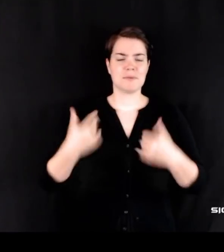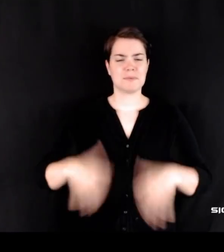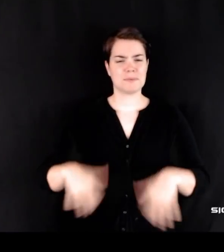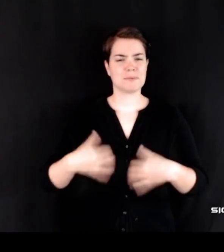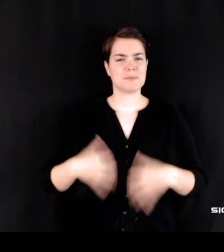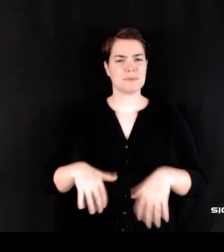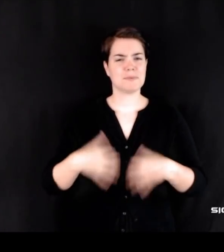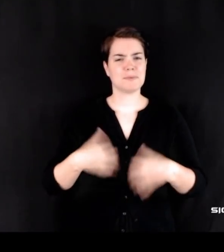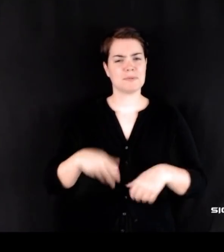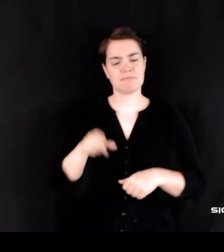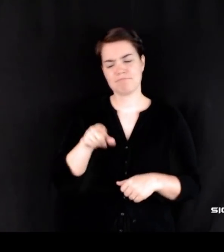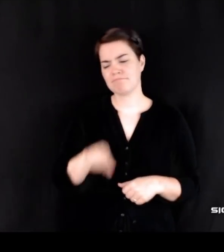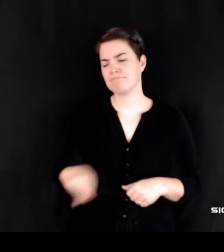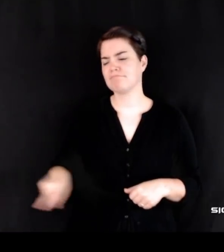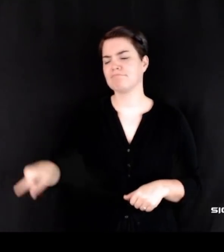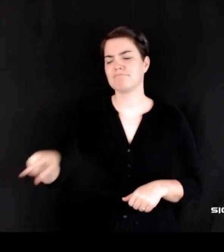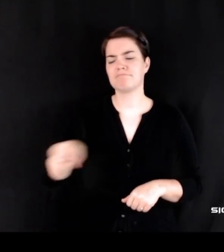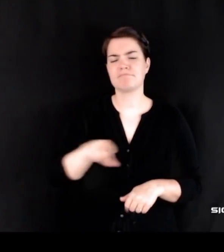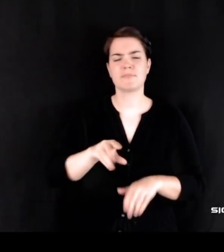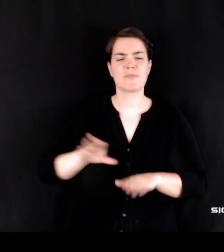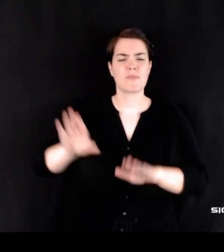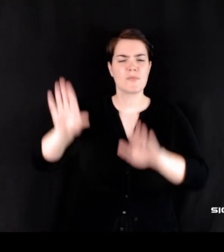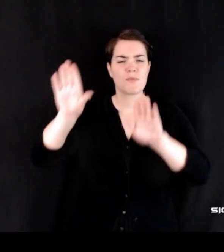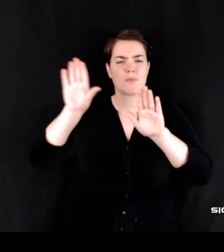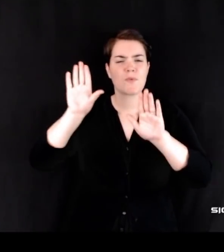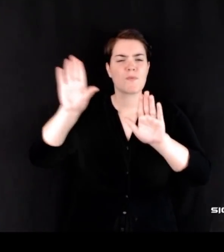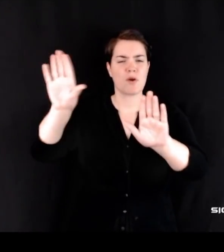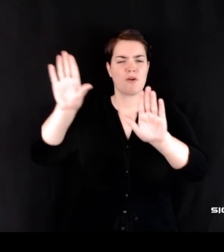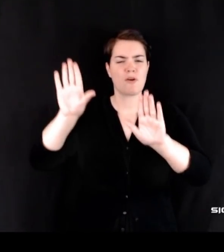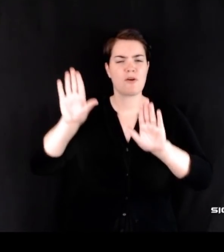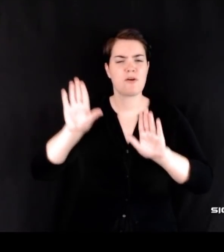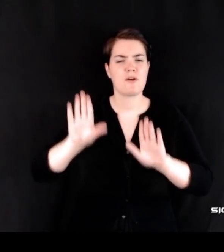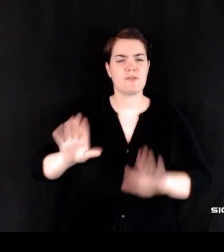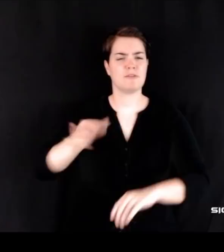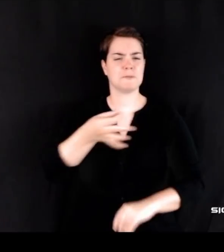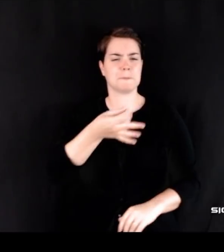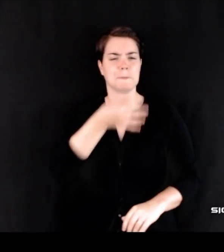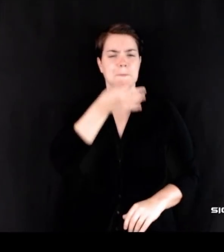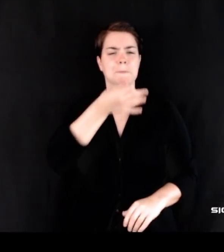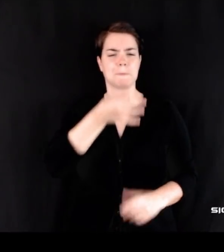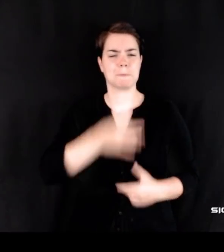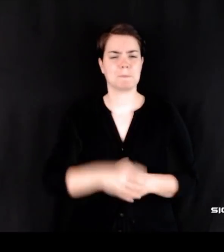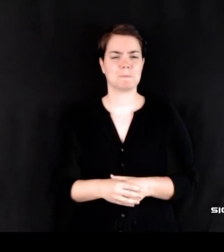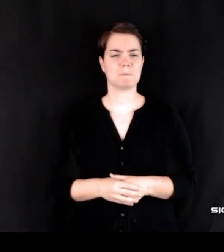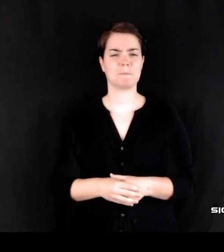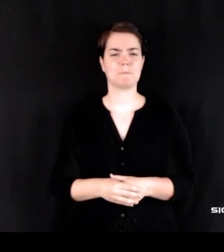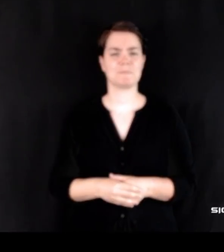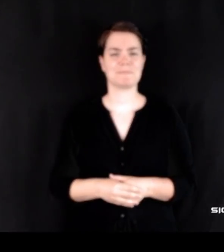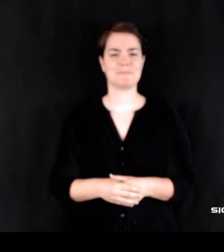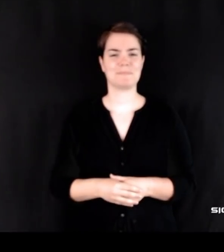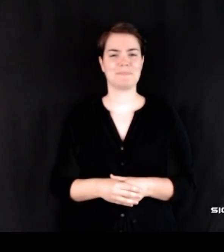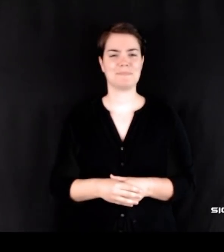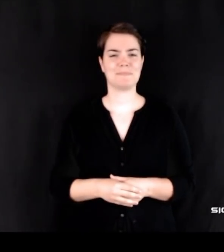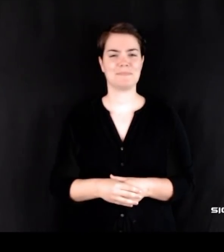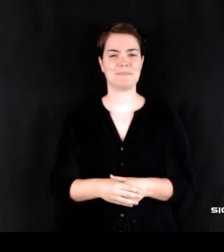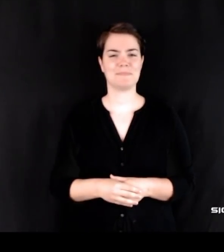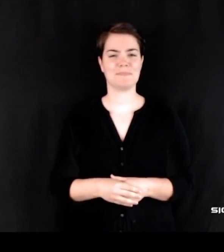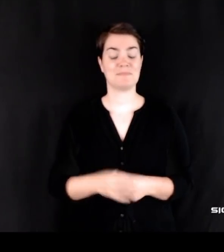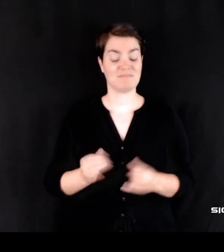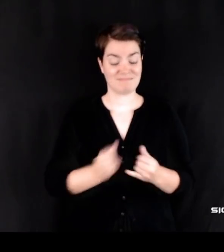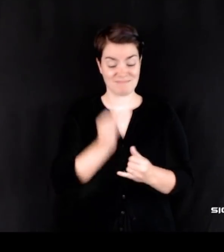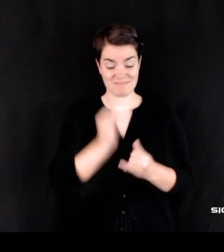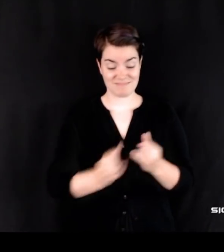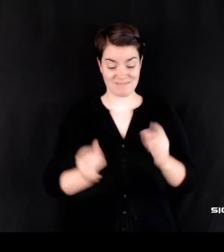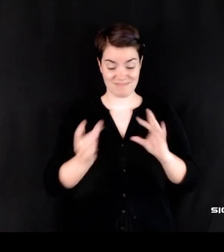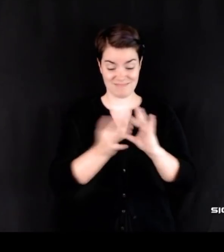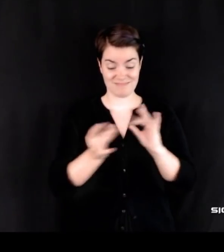spent nearly 2 years with the Special Counsel's office, were of the highest integrity. And I will close by